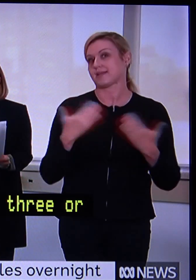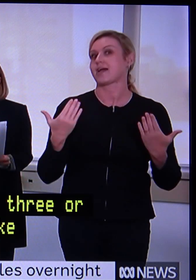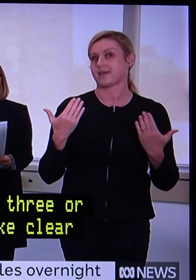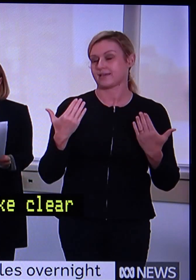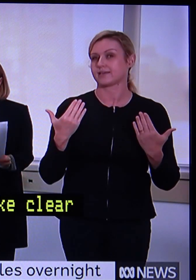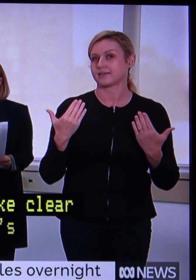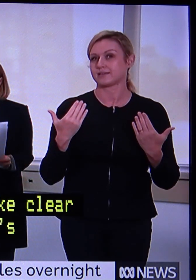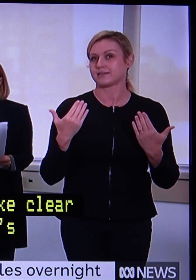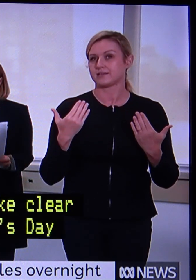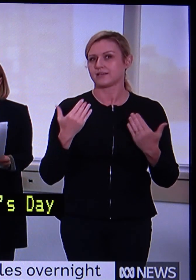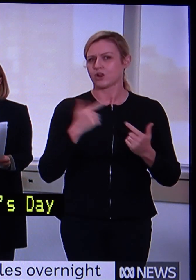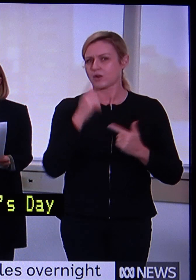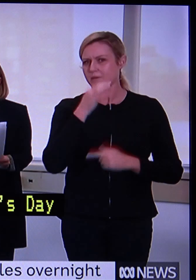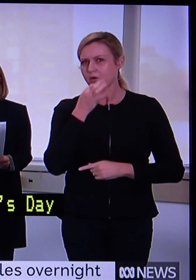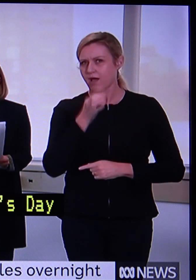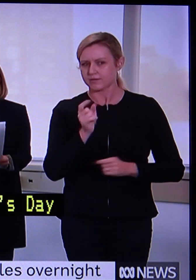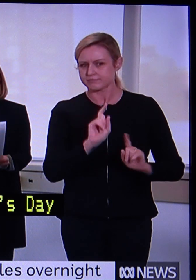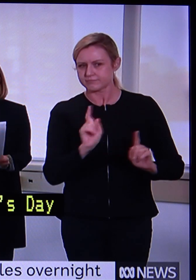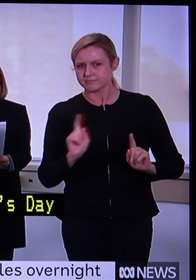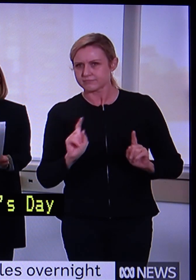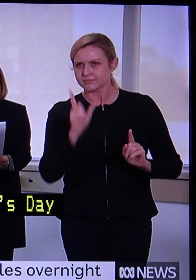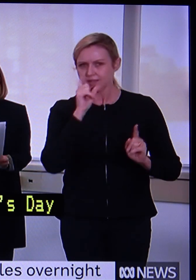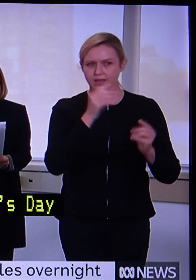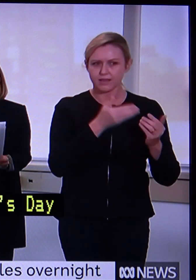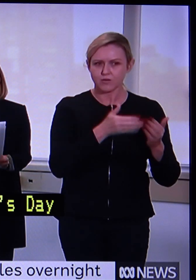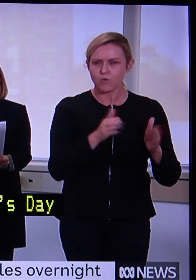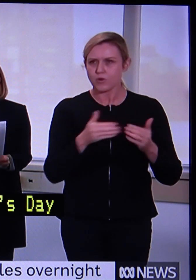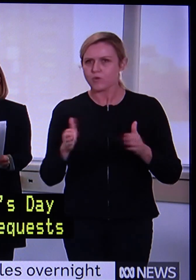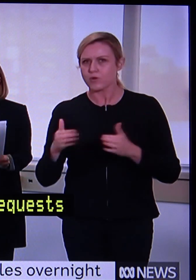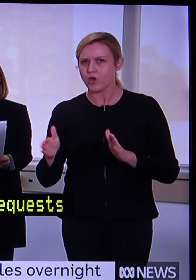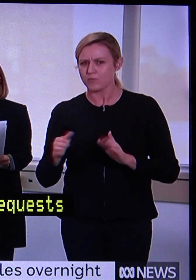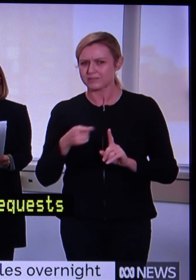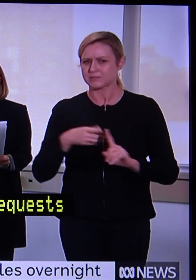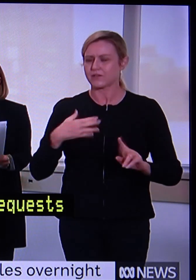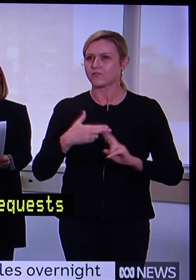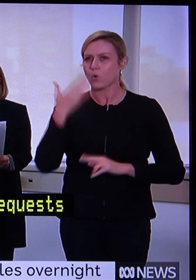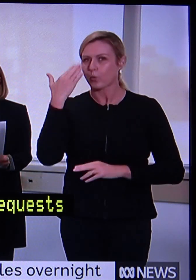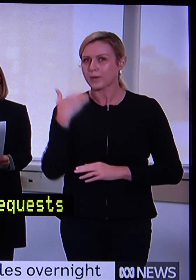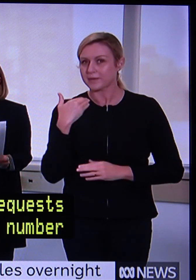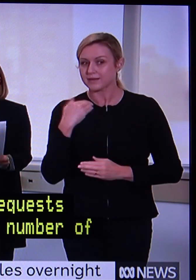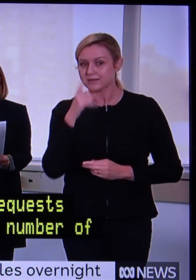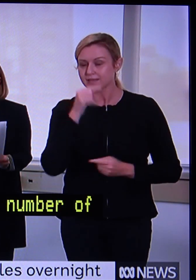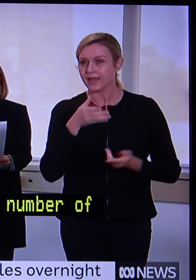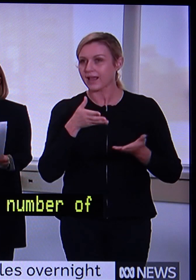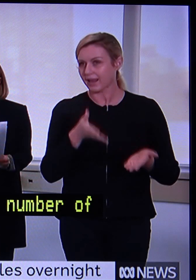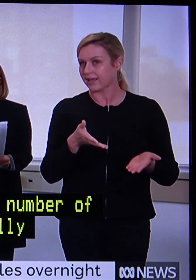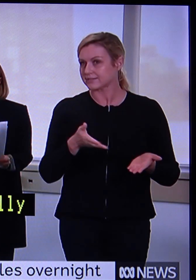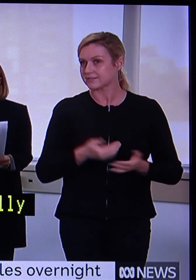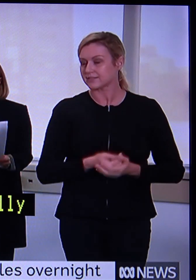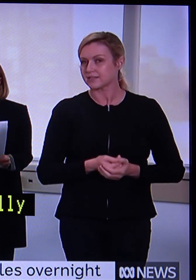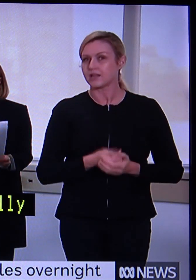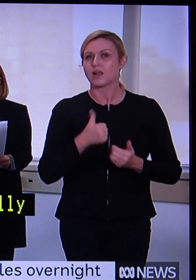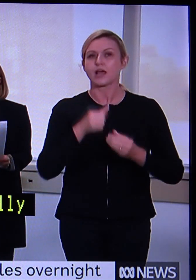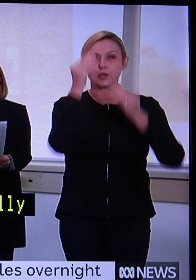the reopening of a number of facilities that are usually specifically for women, but these days are sometimes more broadly used.